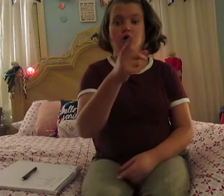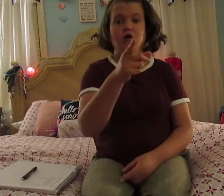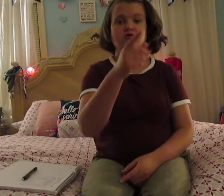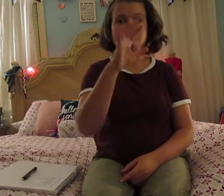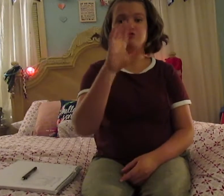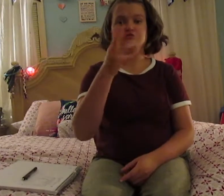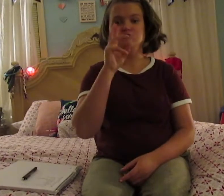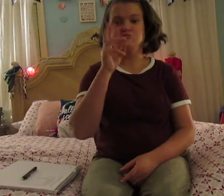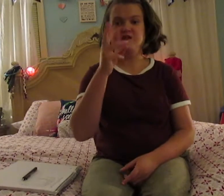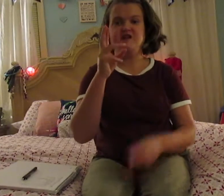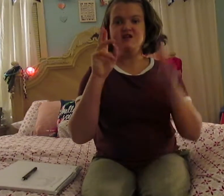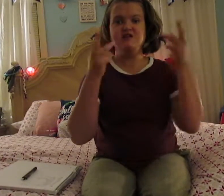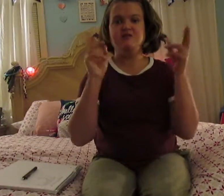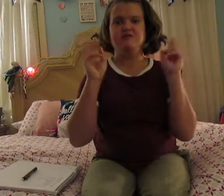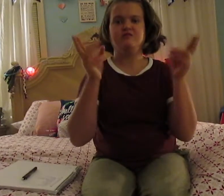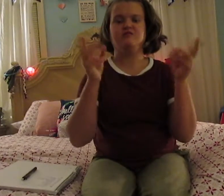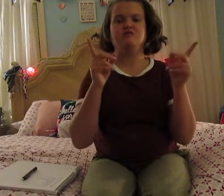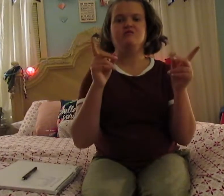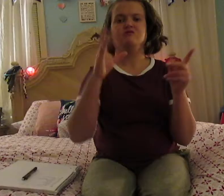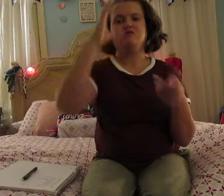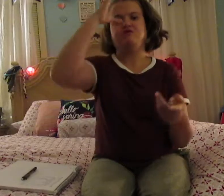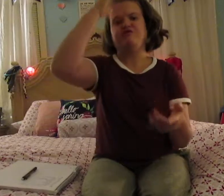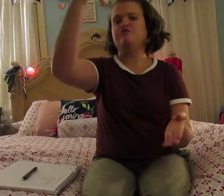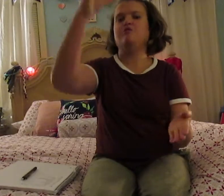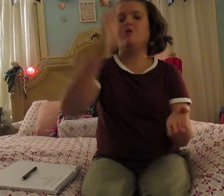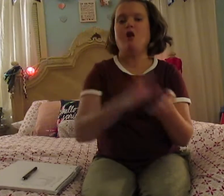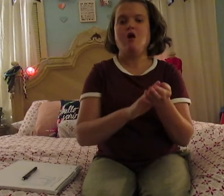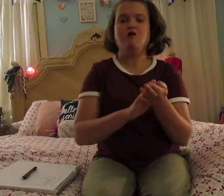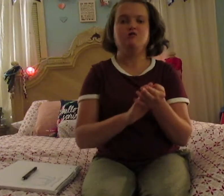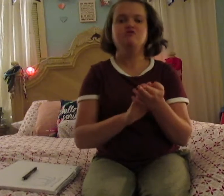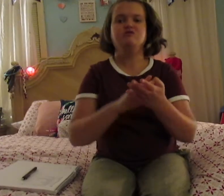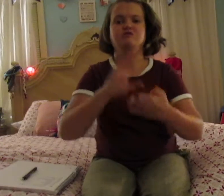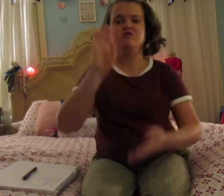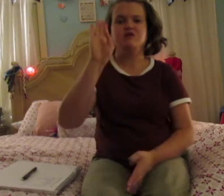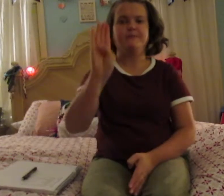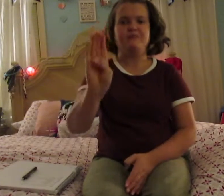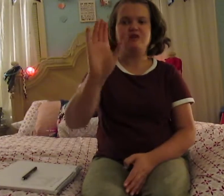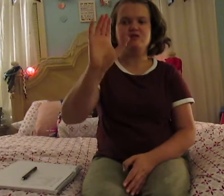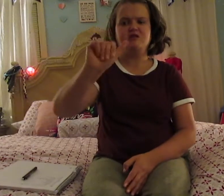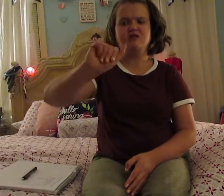are you ready to learn basic